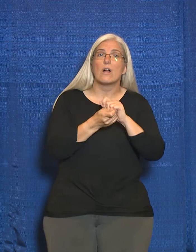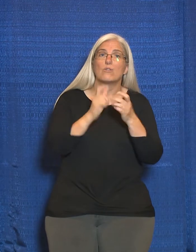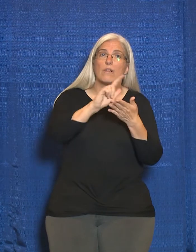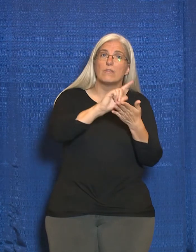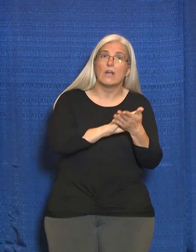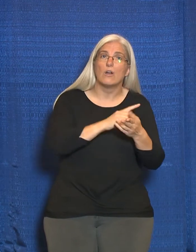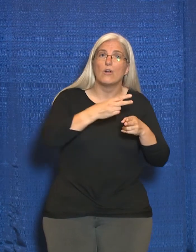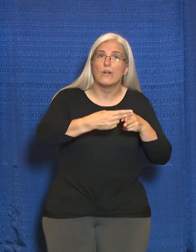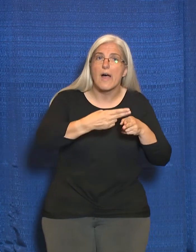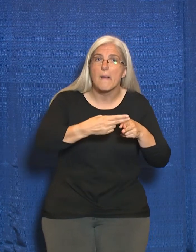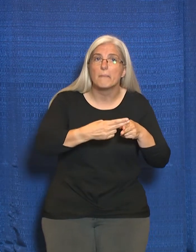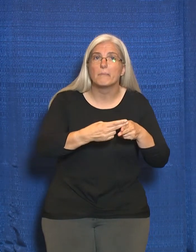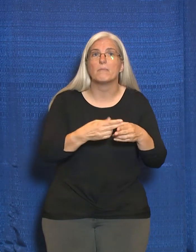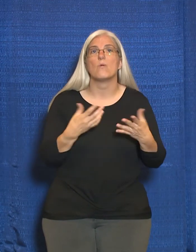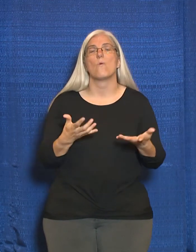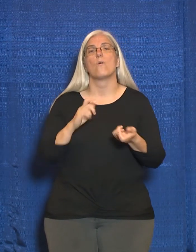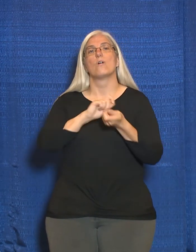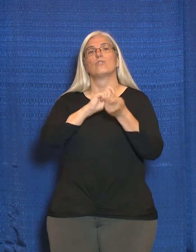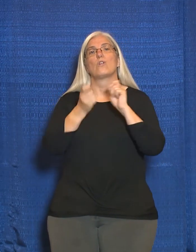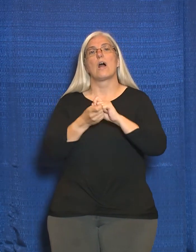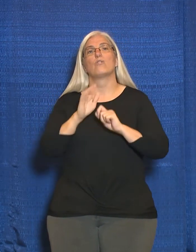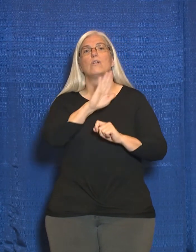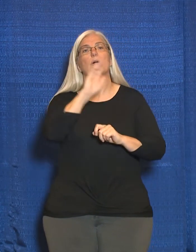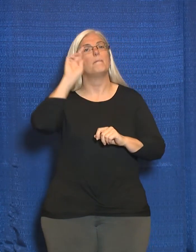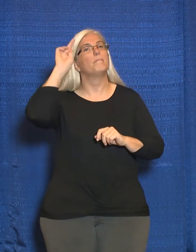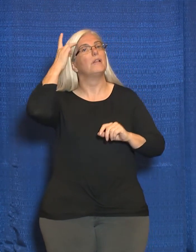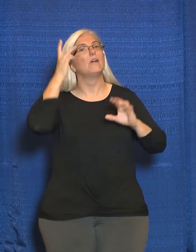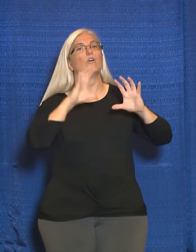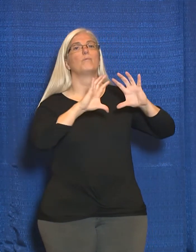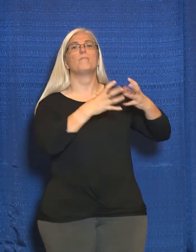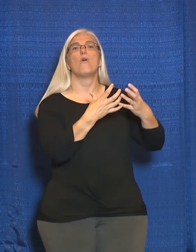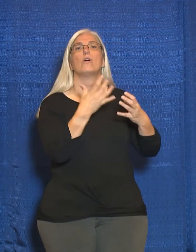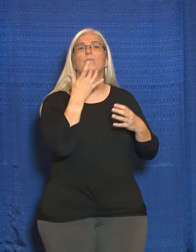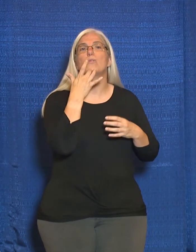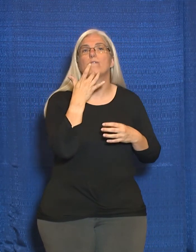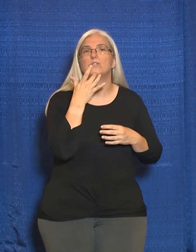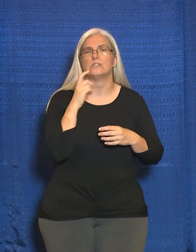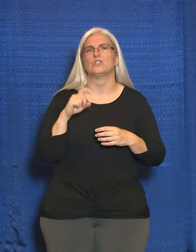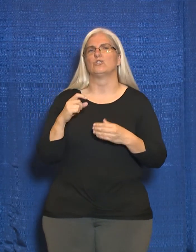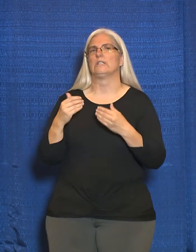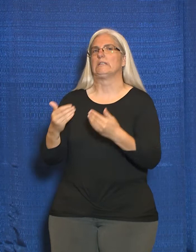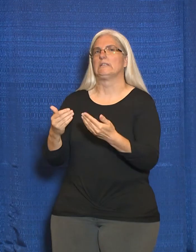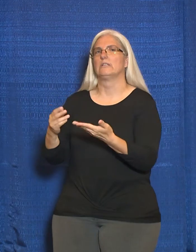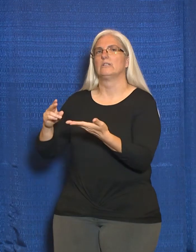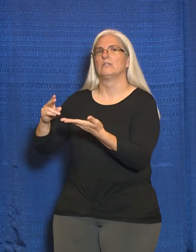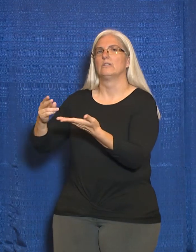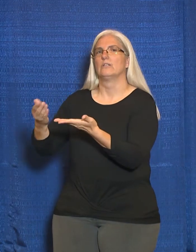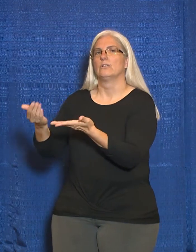changed their political party preference should re-register to vote.